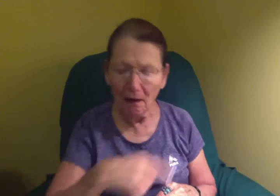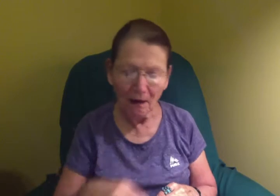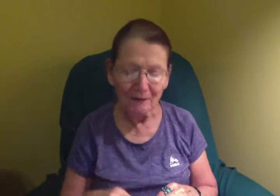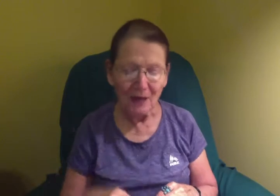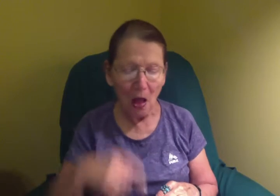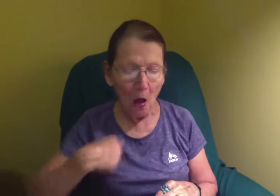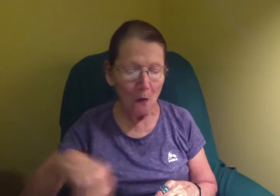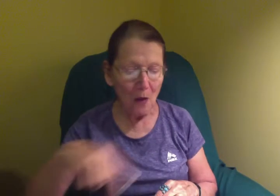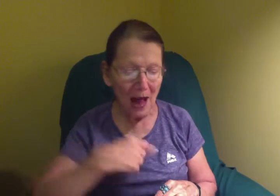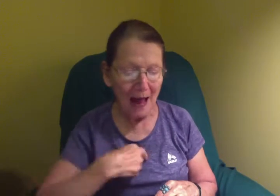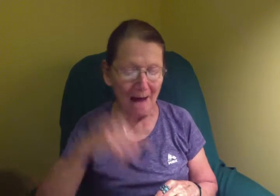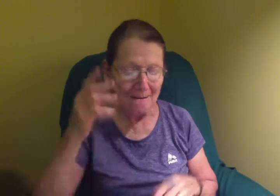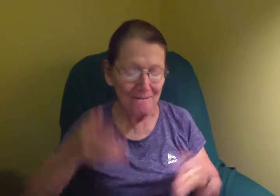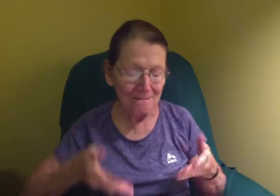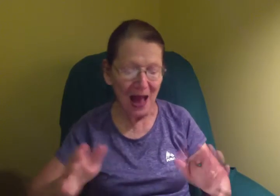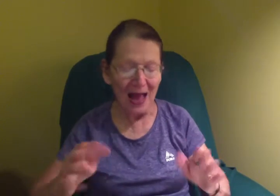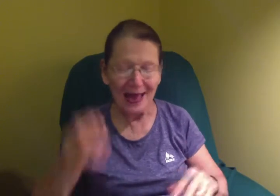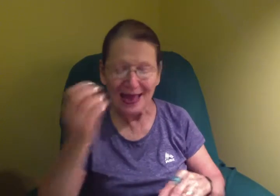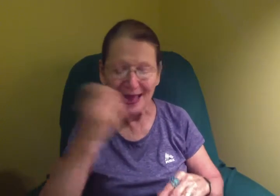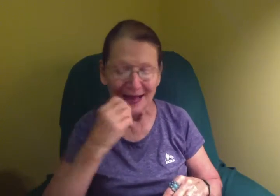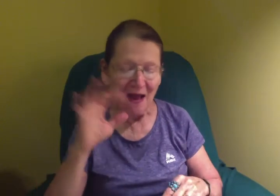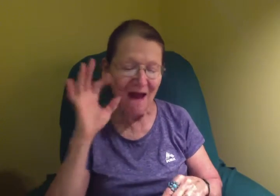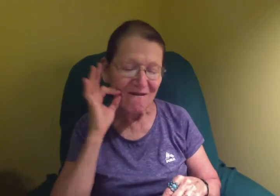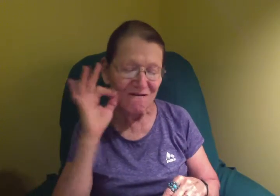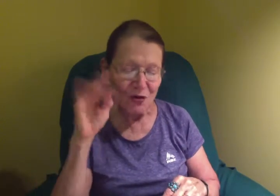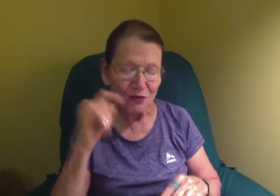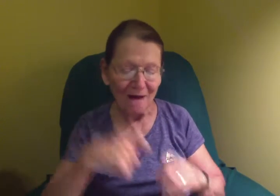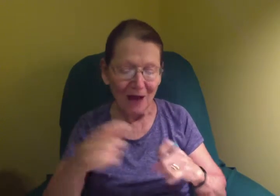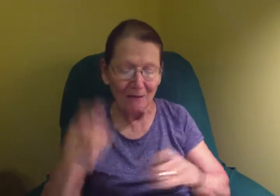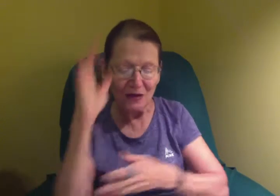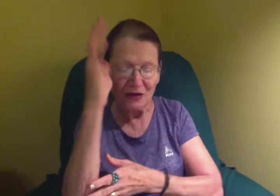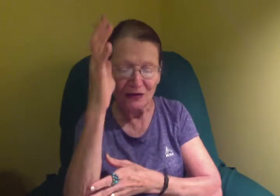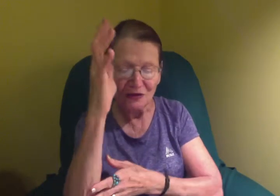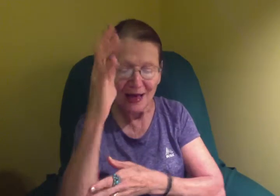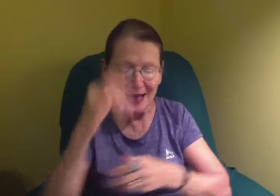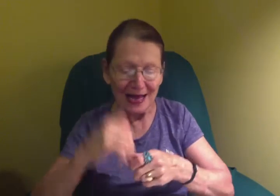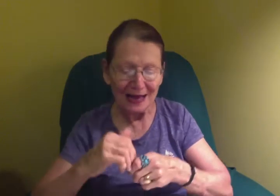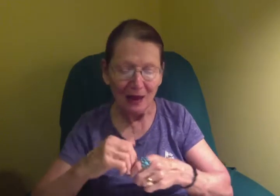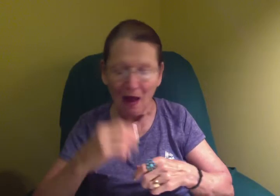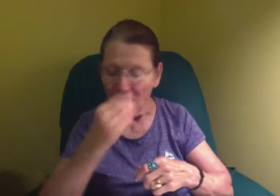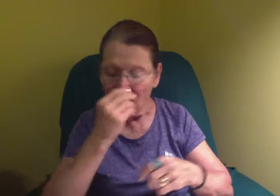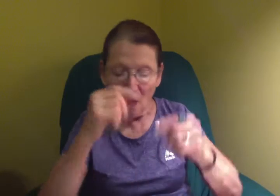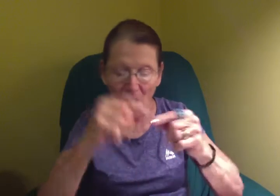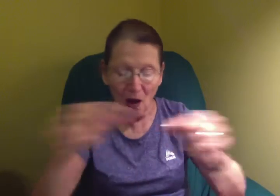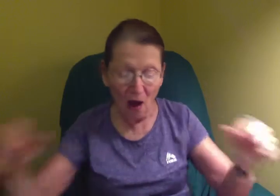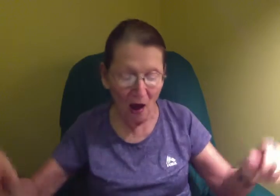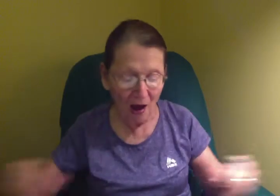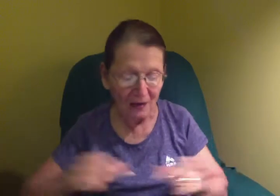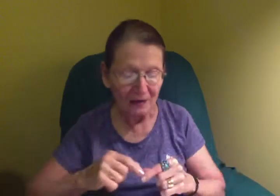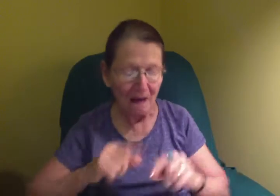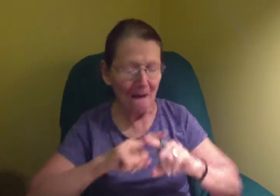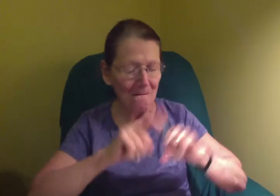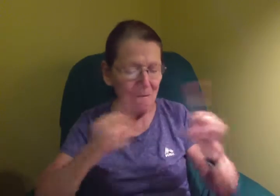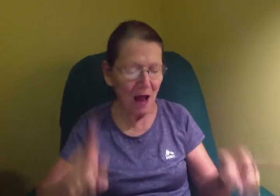but I knew that was a but